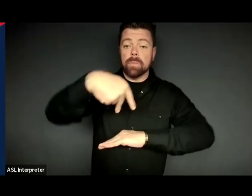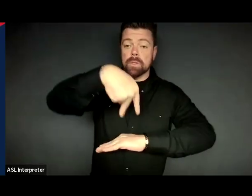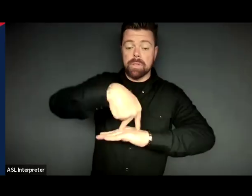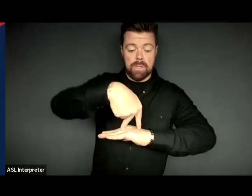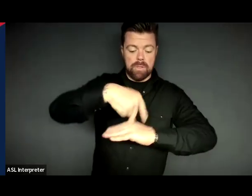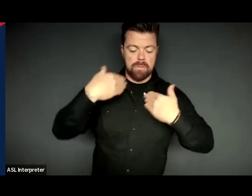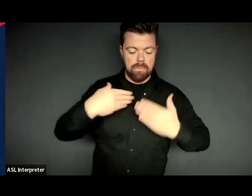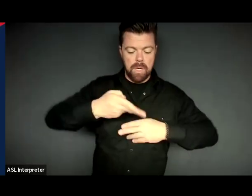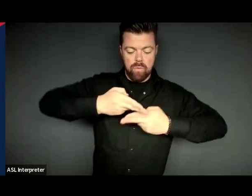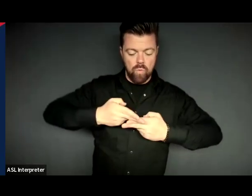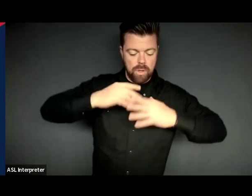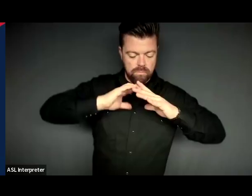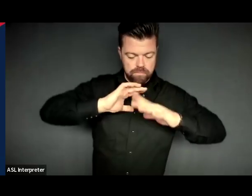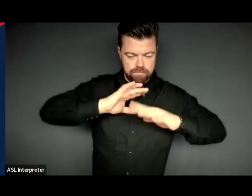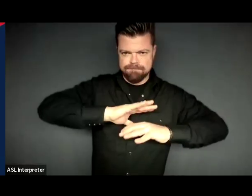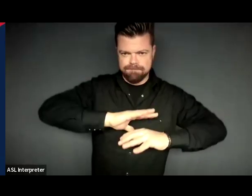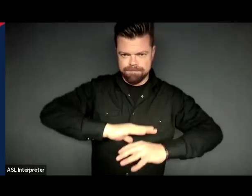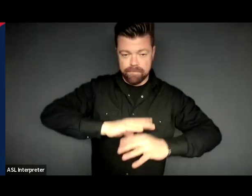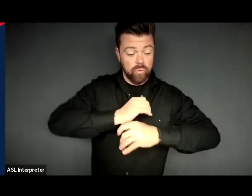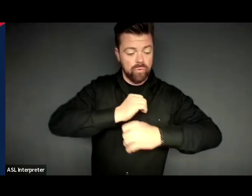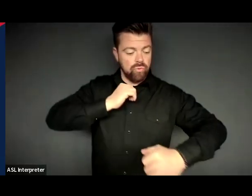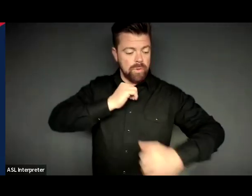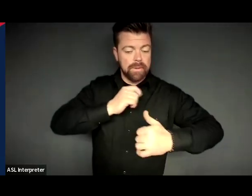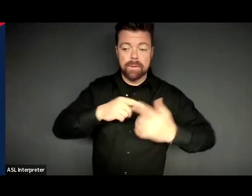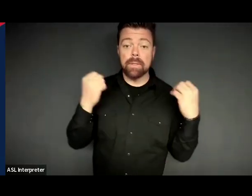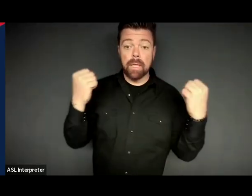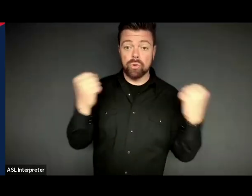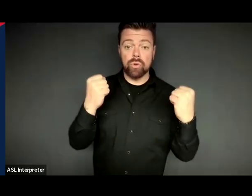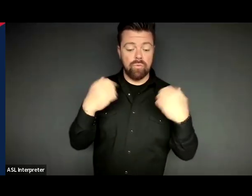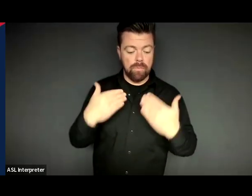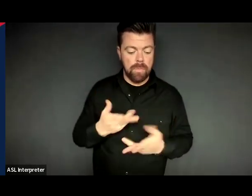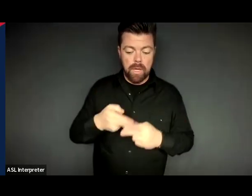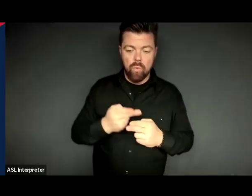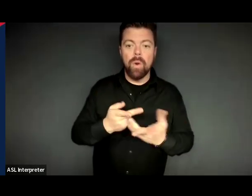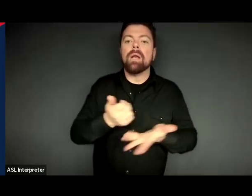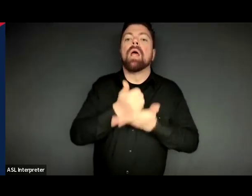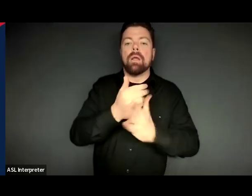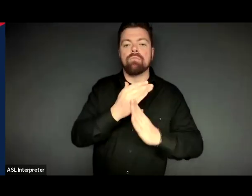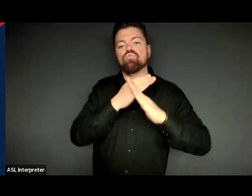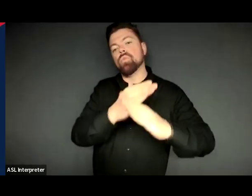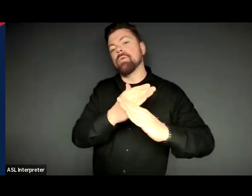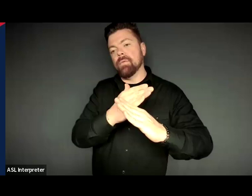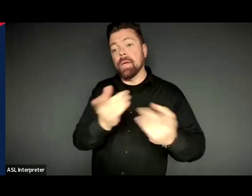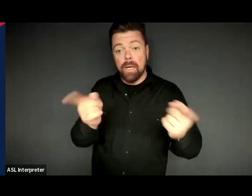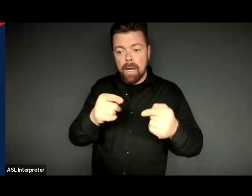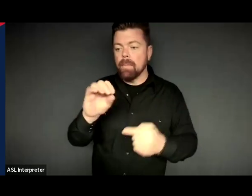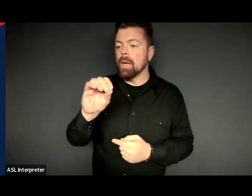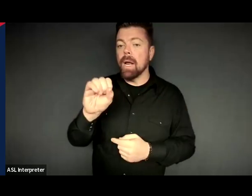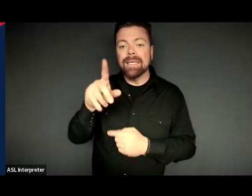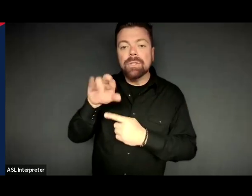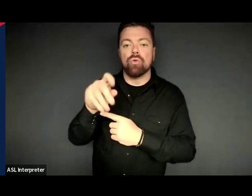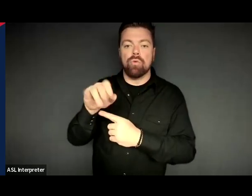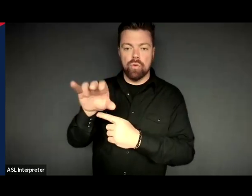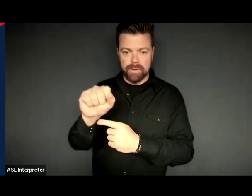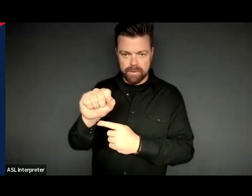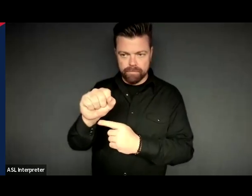And with your stretching exercises, with your body weight, that will help prevent more cases of osteoporosis.